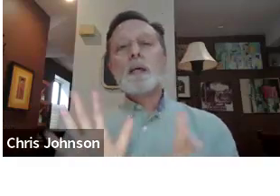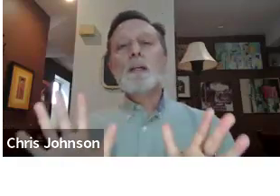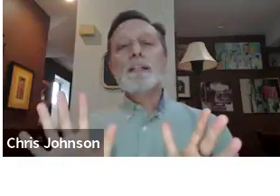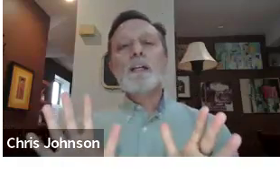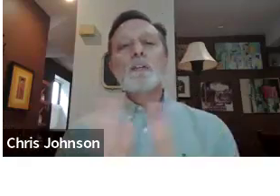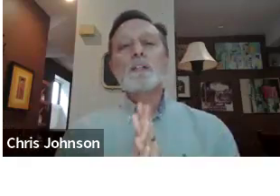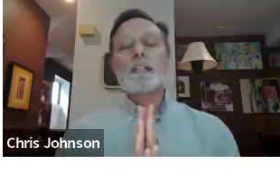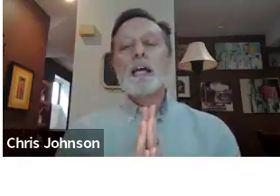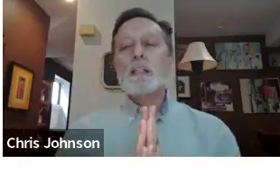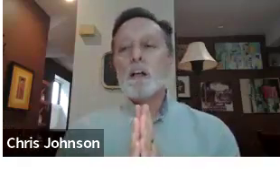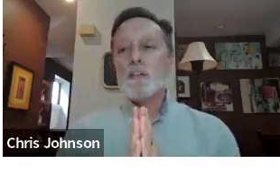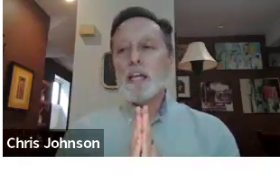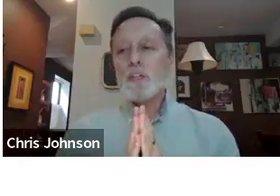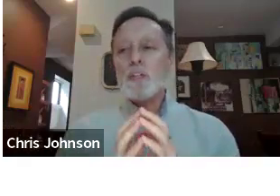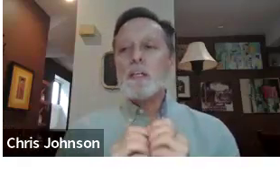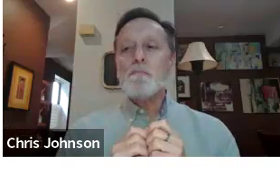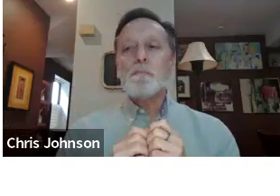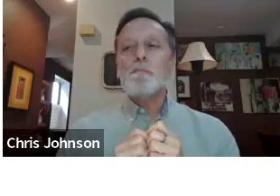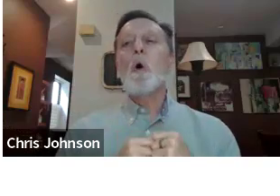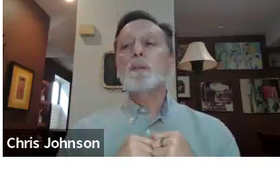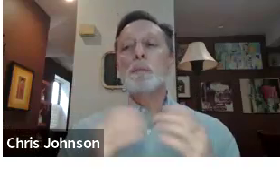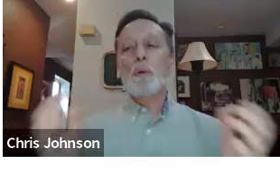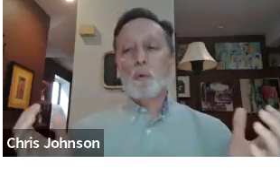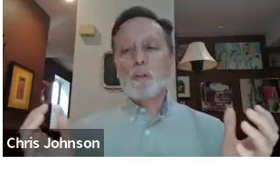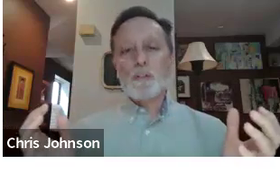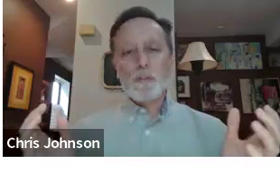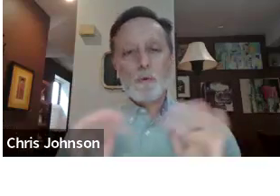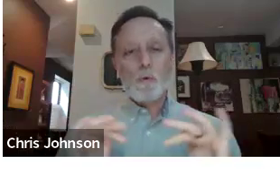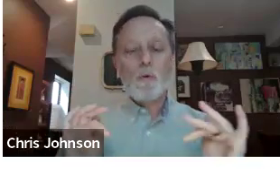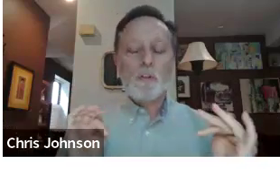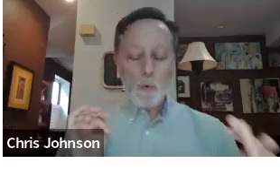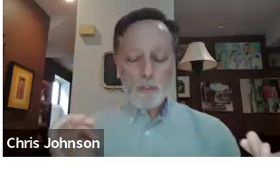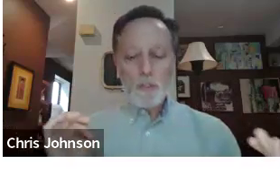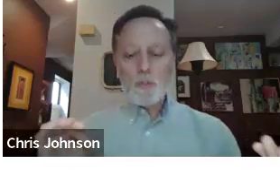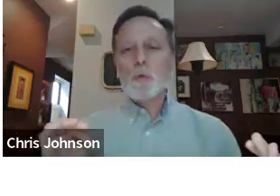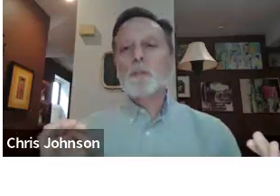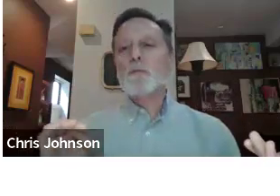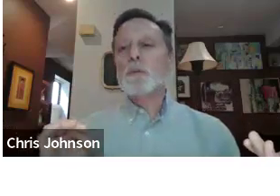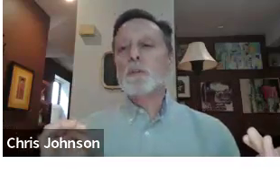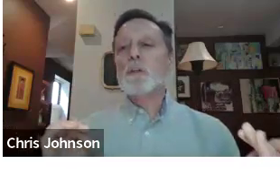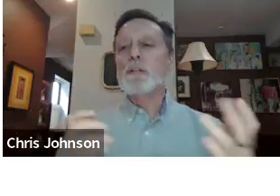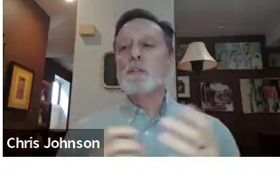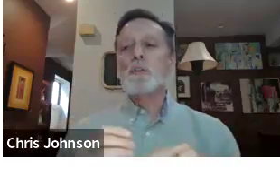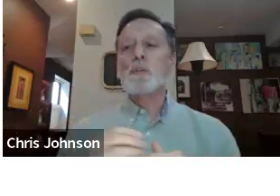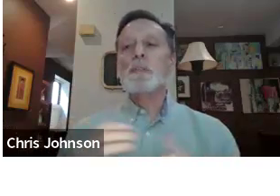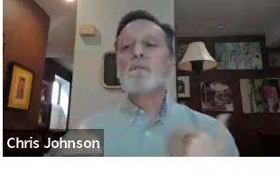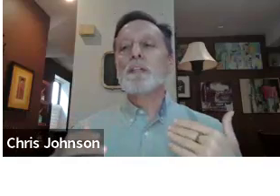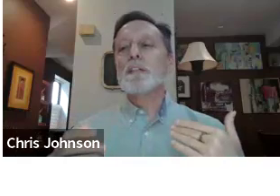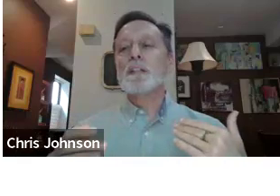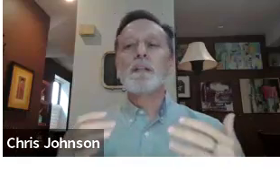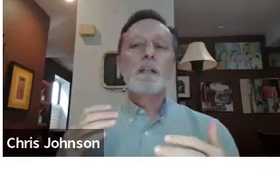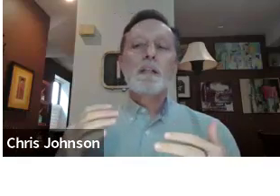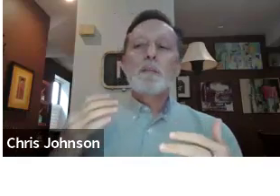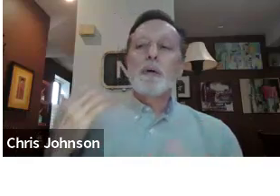So one of the things I want to say here is that there's actually multiple origin stories for insurance. Insurance